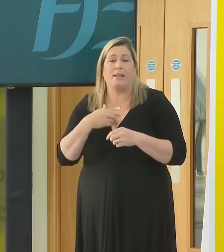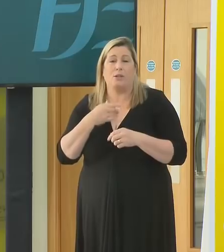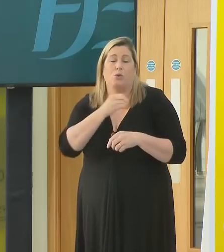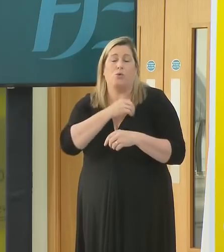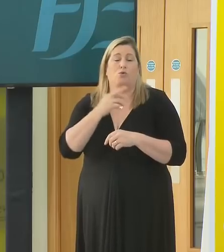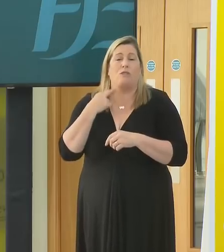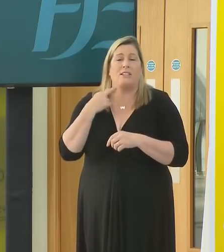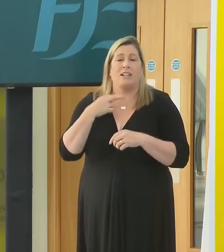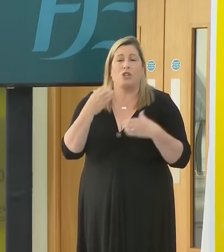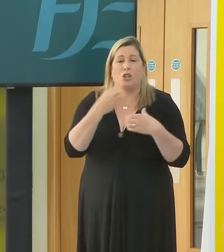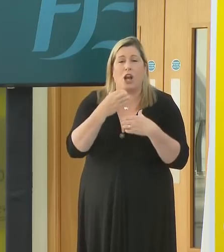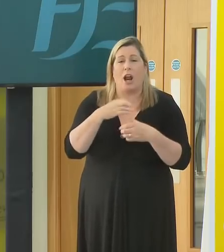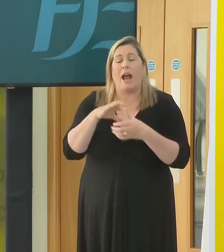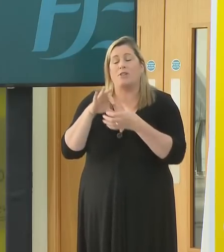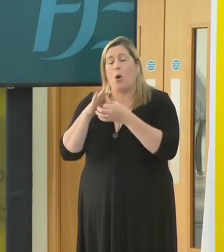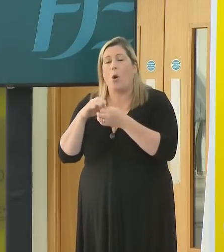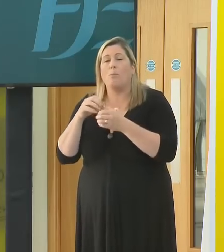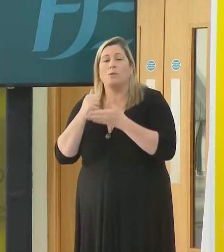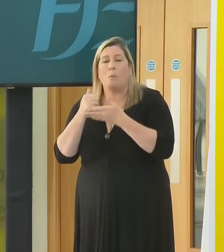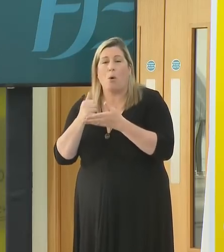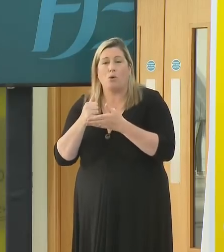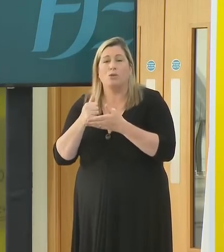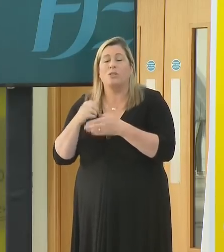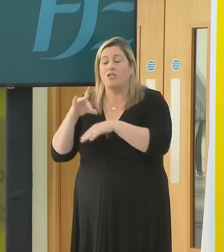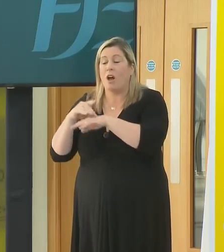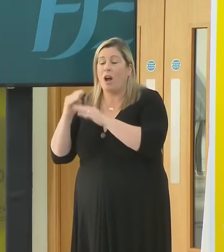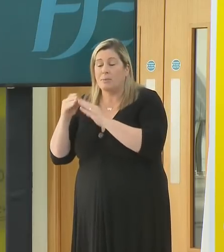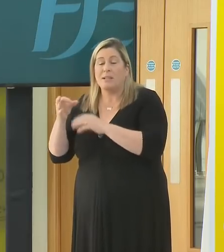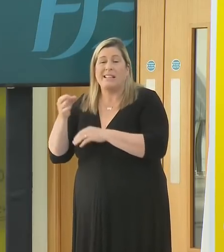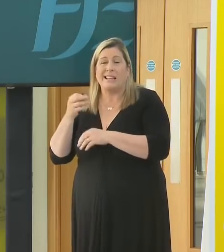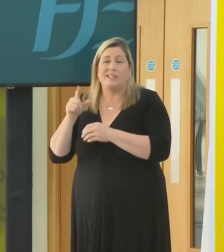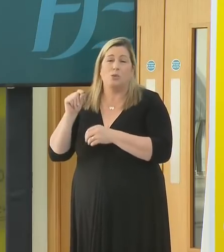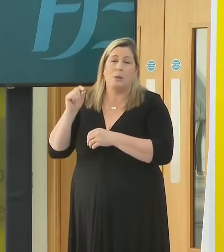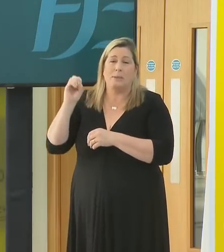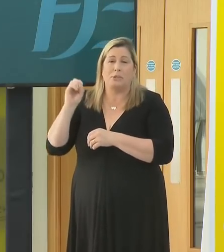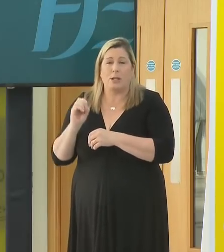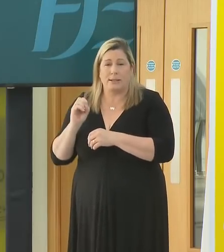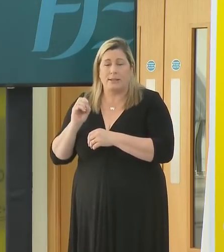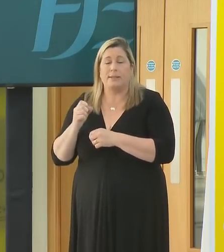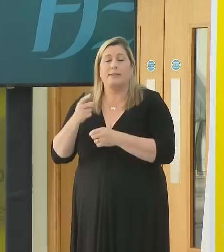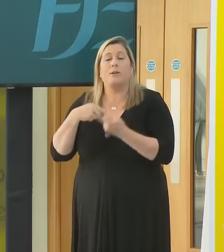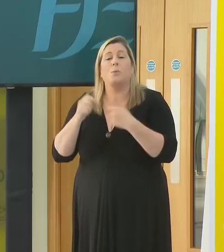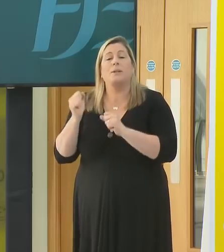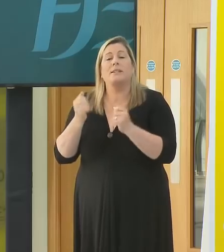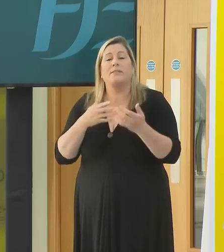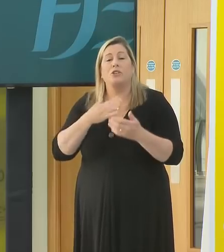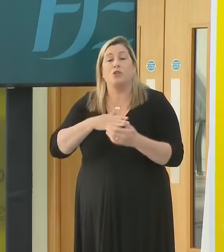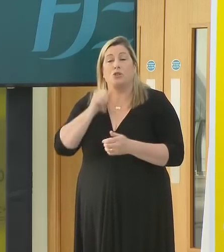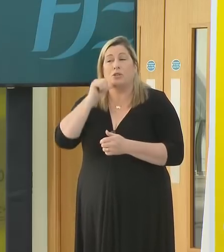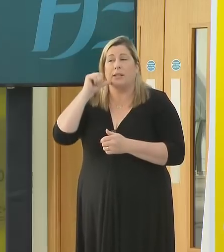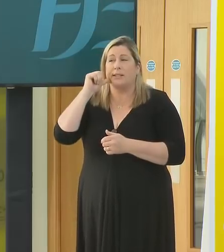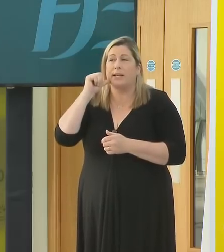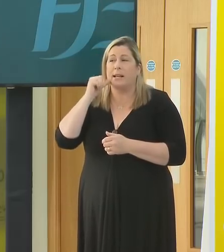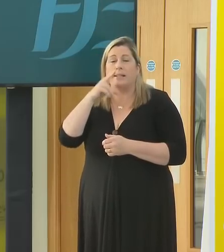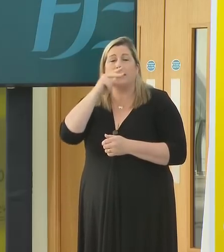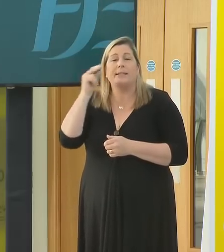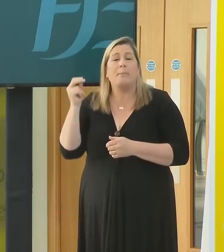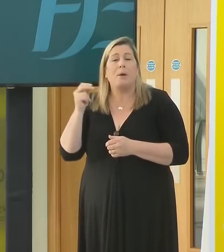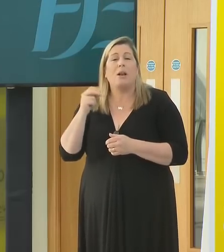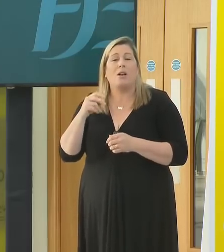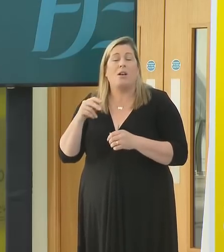care and home support. Acute hospitals are getting 20% of it. We're delivering just yesterday, as an example,